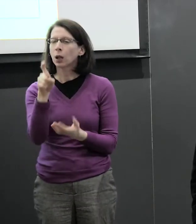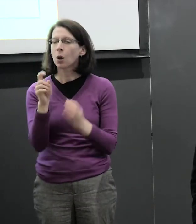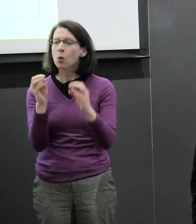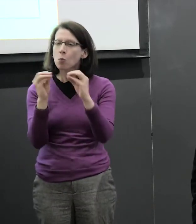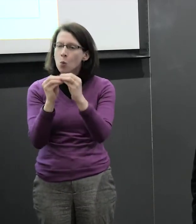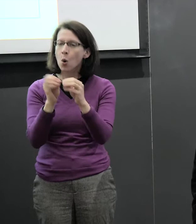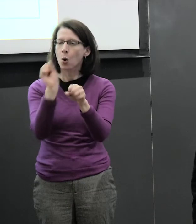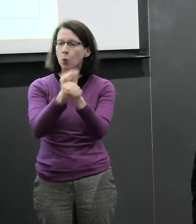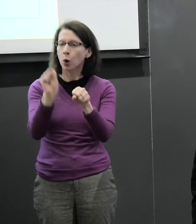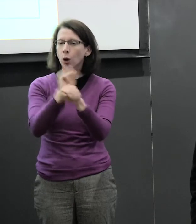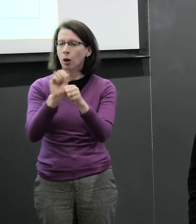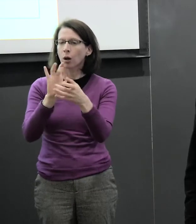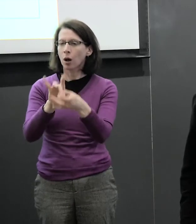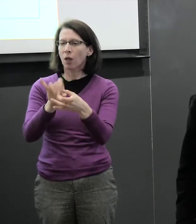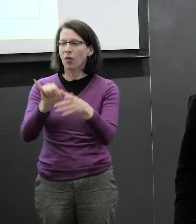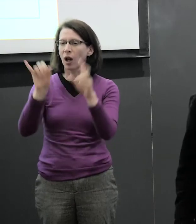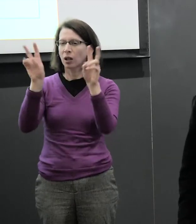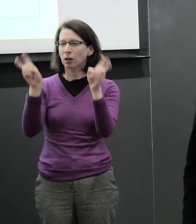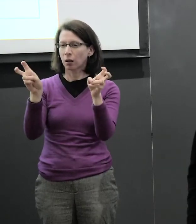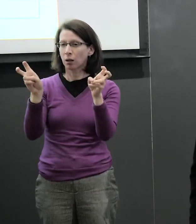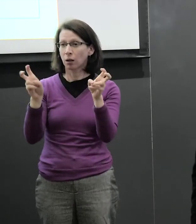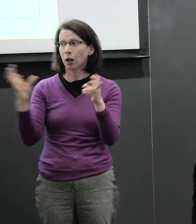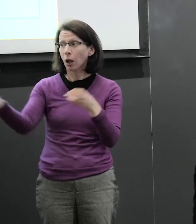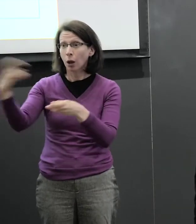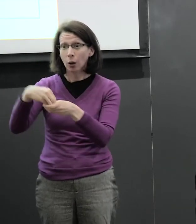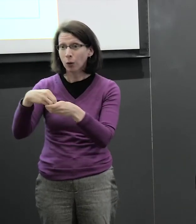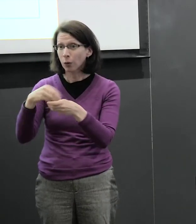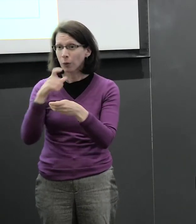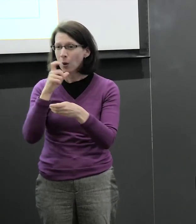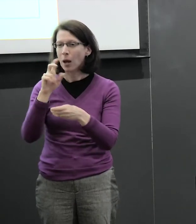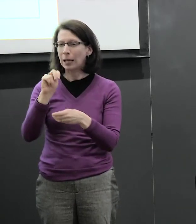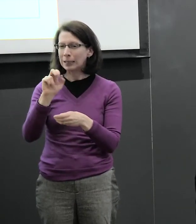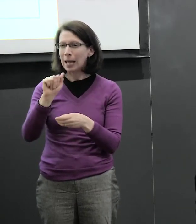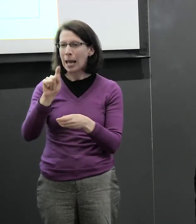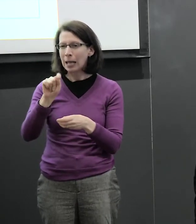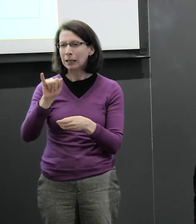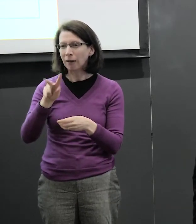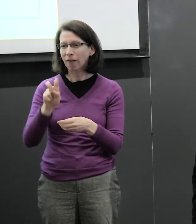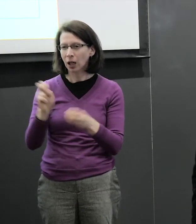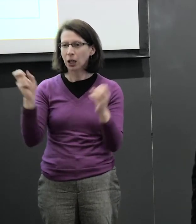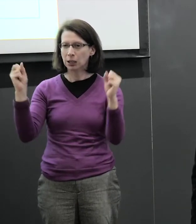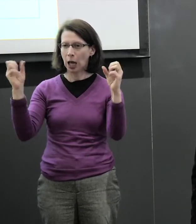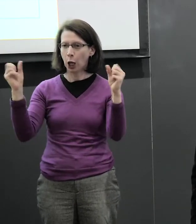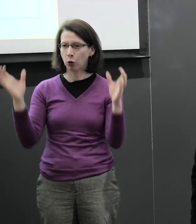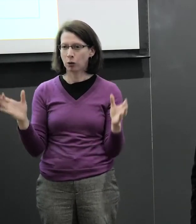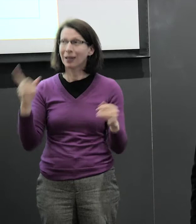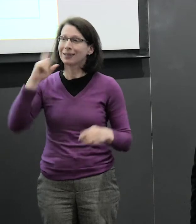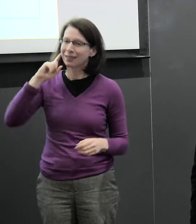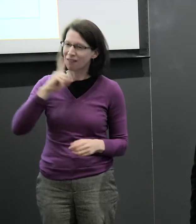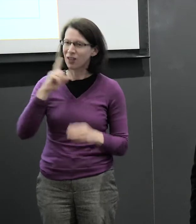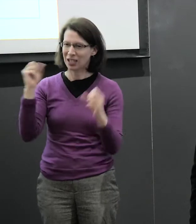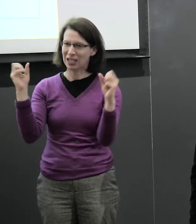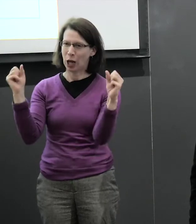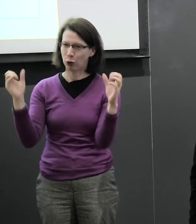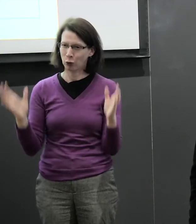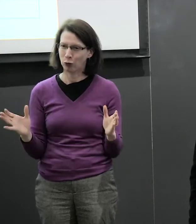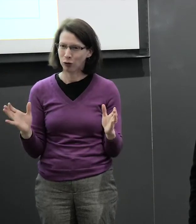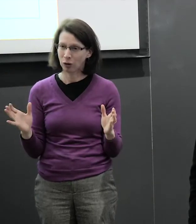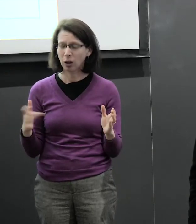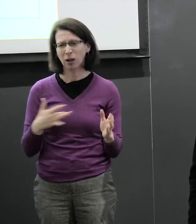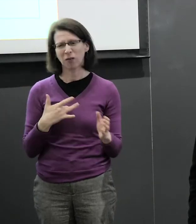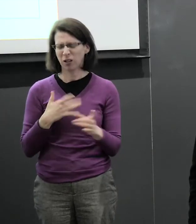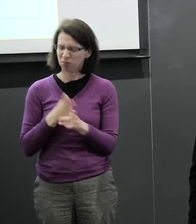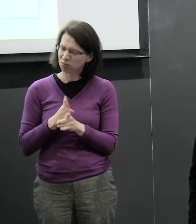on this topic by native signers and by deaf signers. I would argue that the